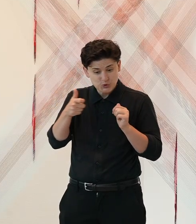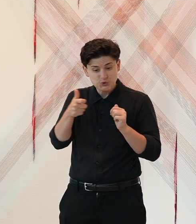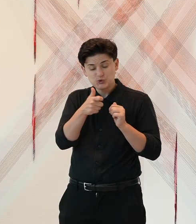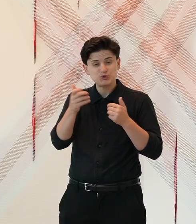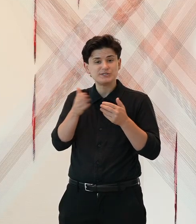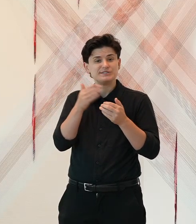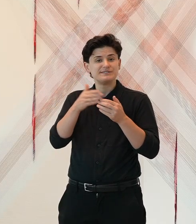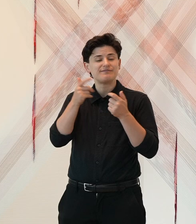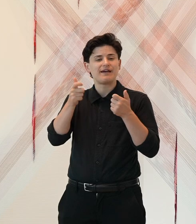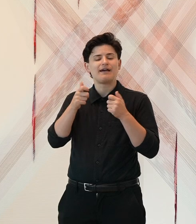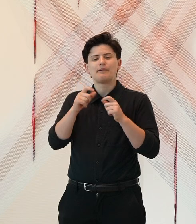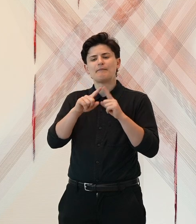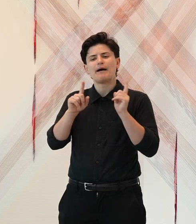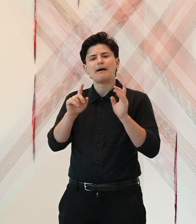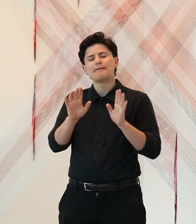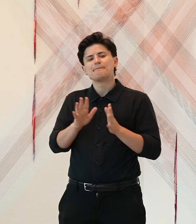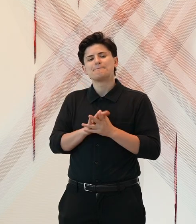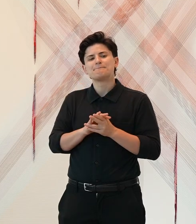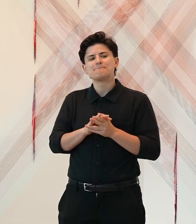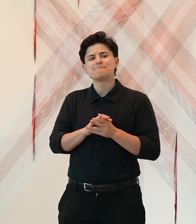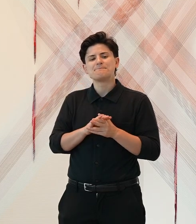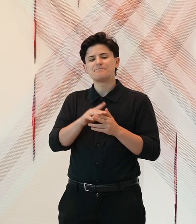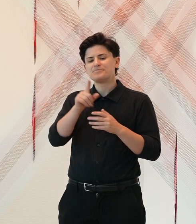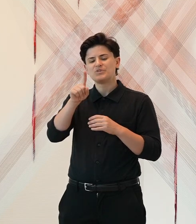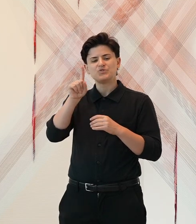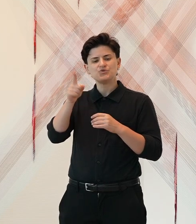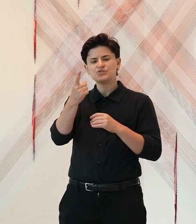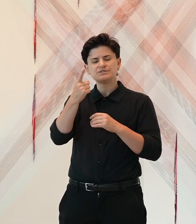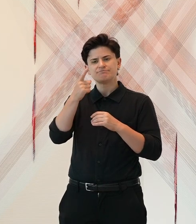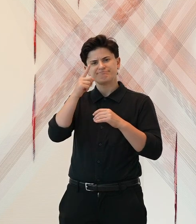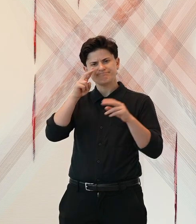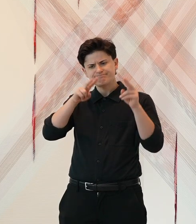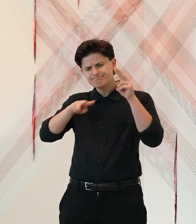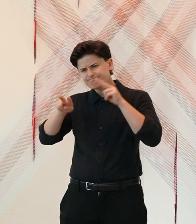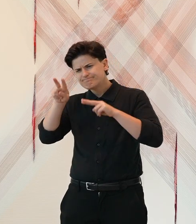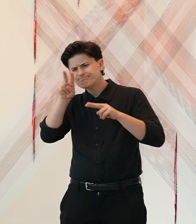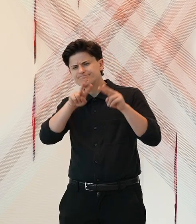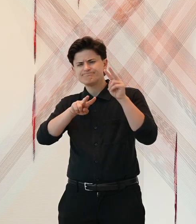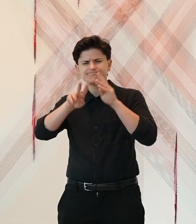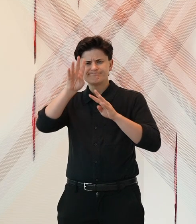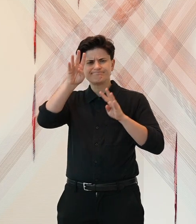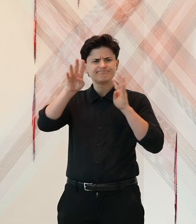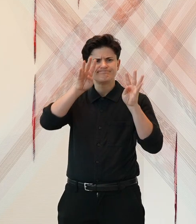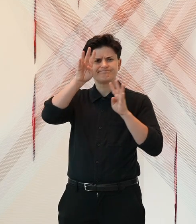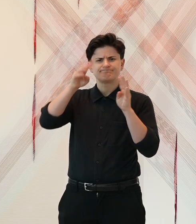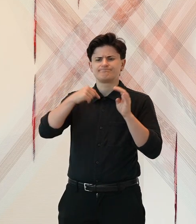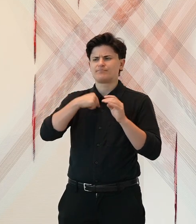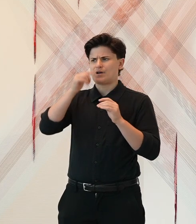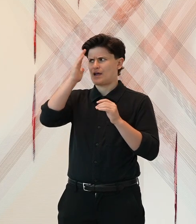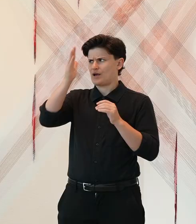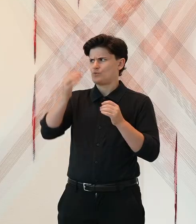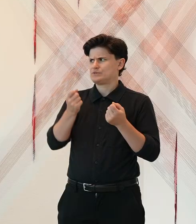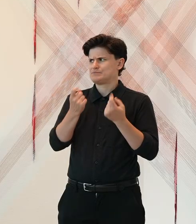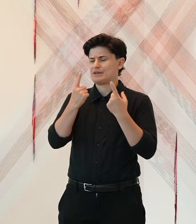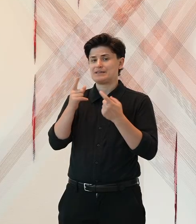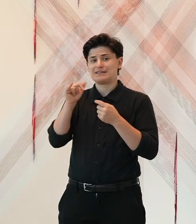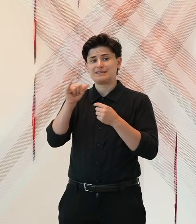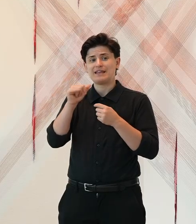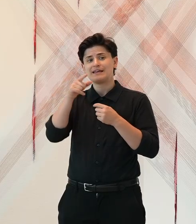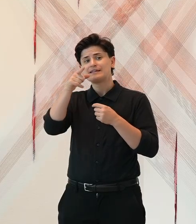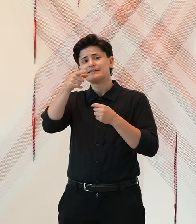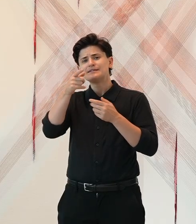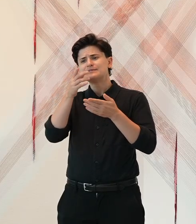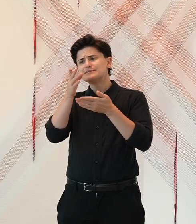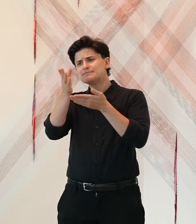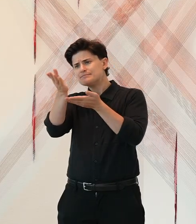But you just kind of look at things, and I just would spend, you know, like for this piece, I looked at,